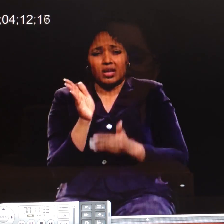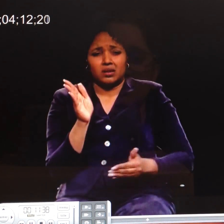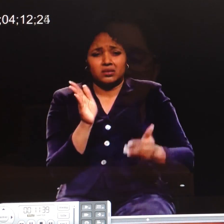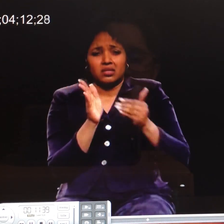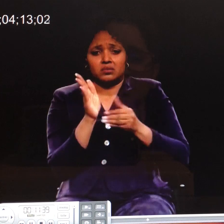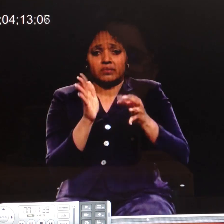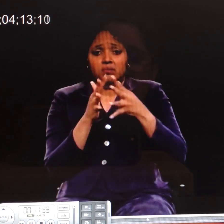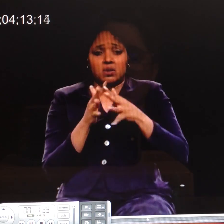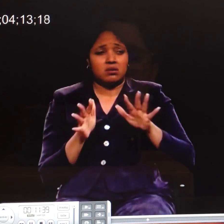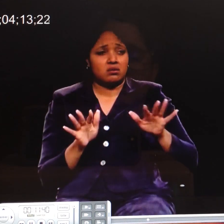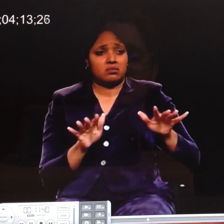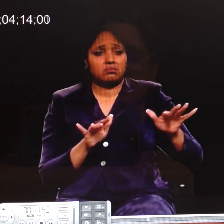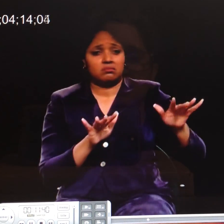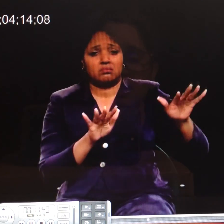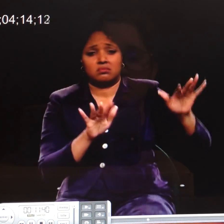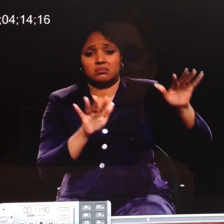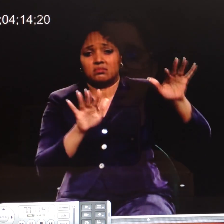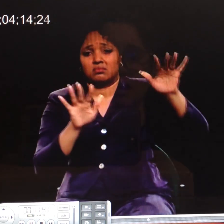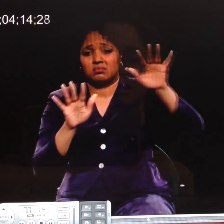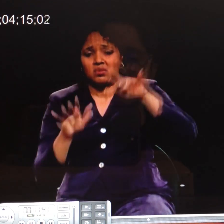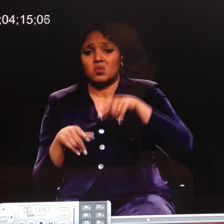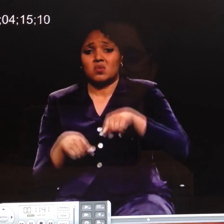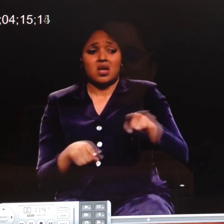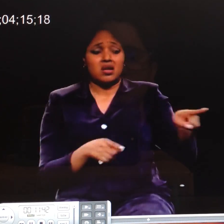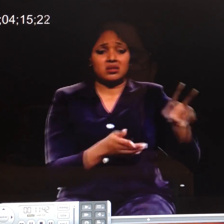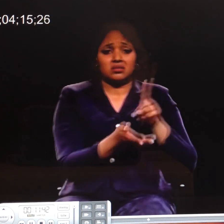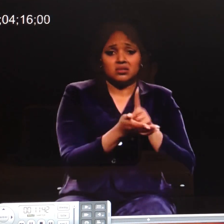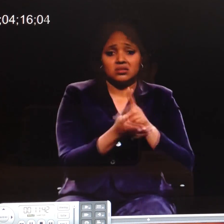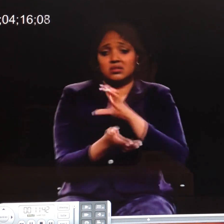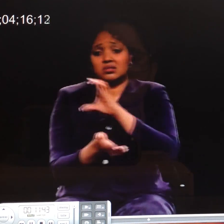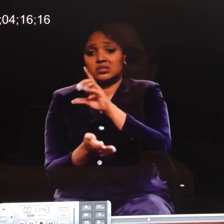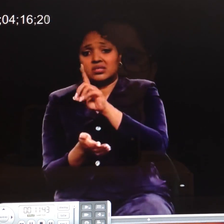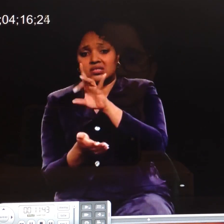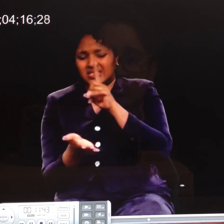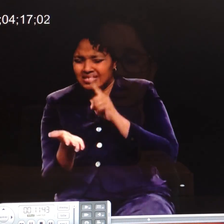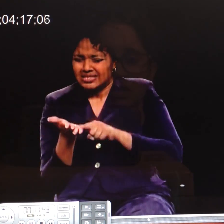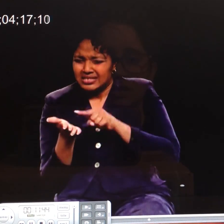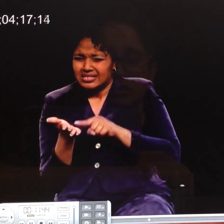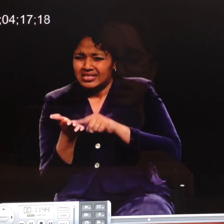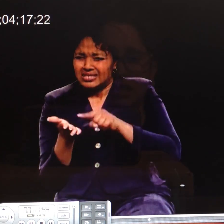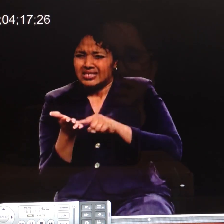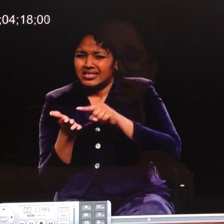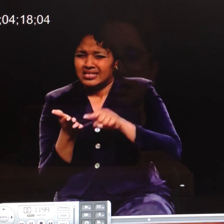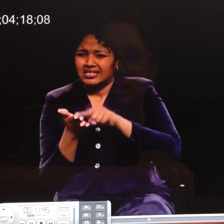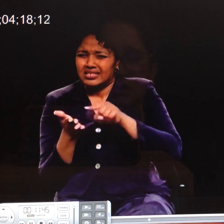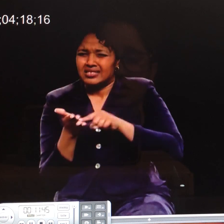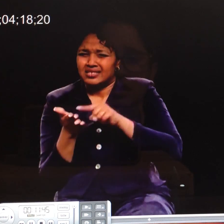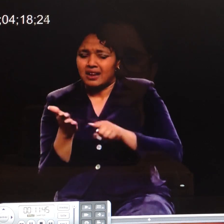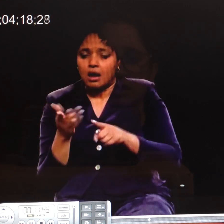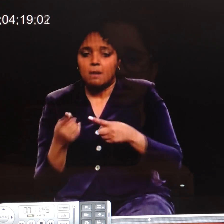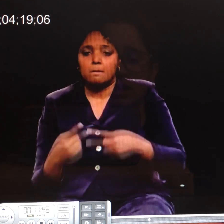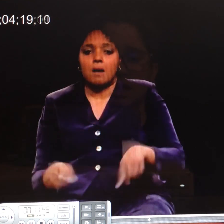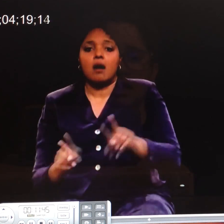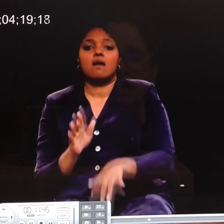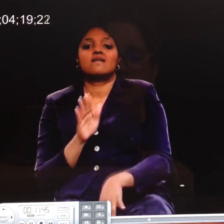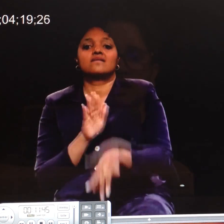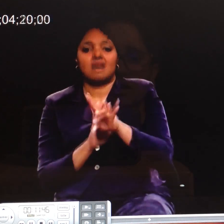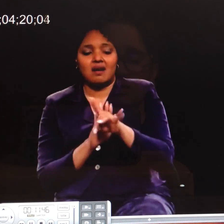And AIDS continued to impact so many members of different communities. So the CDC and